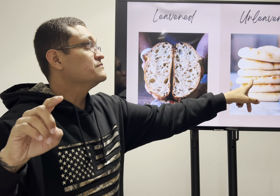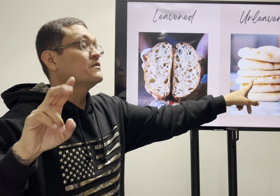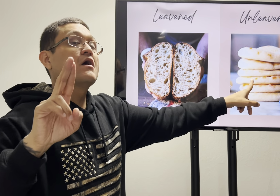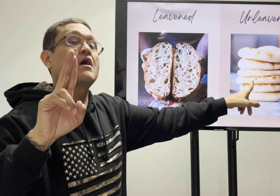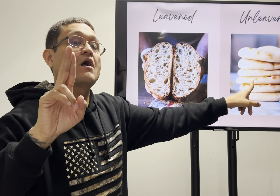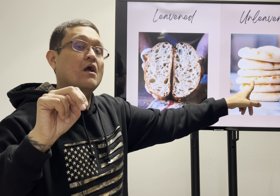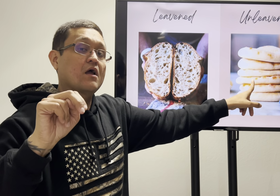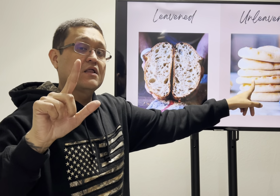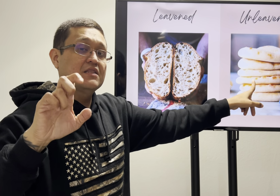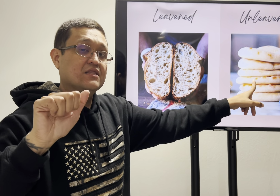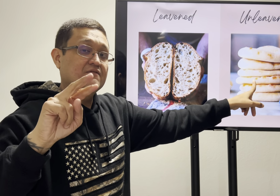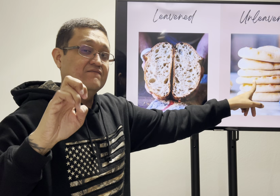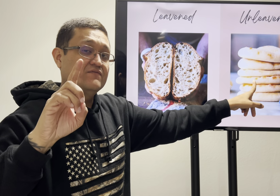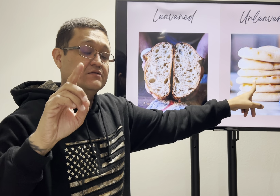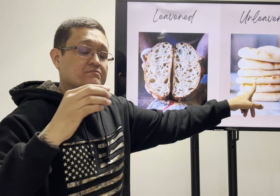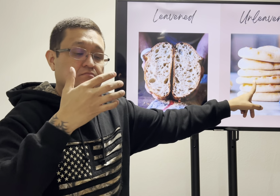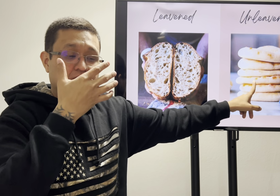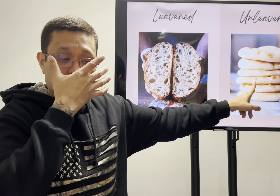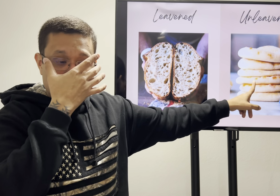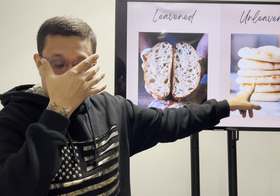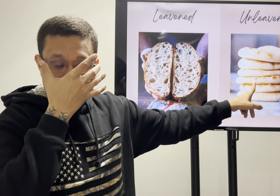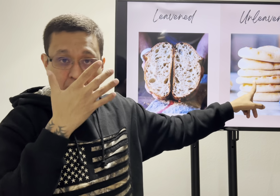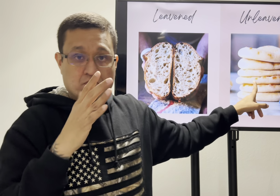So we have leaven and unleavened.